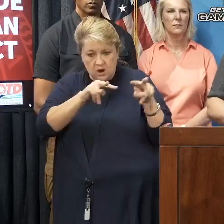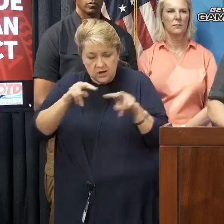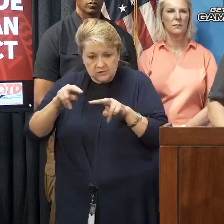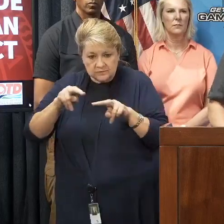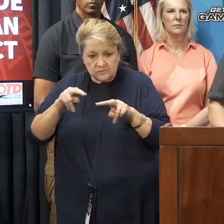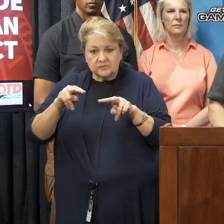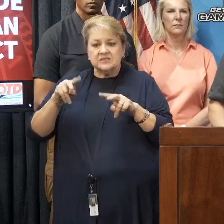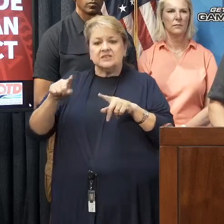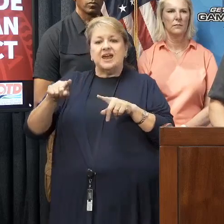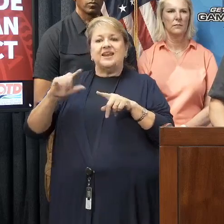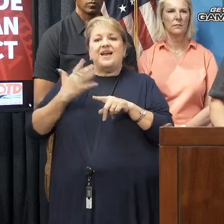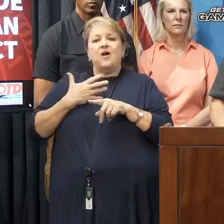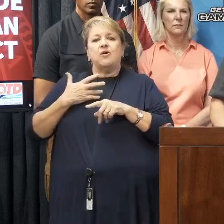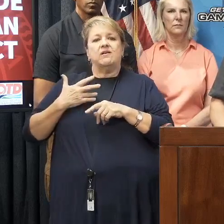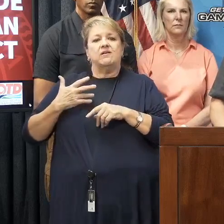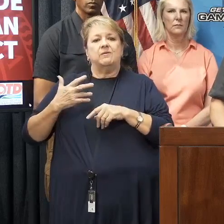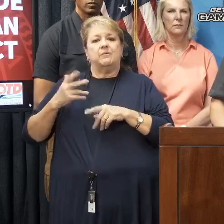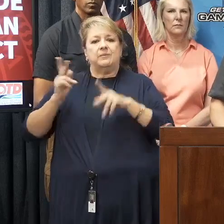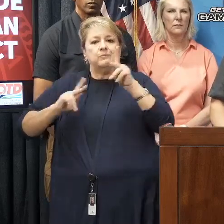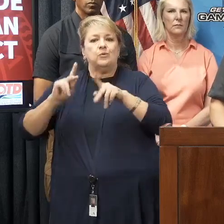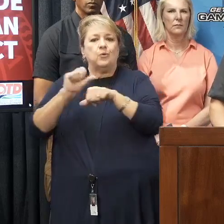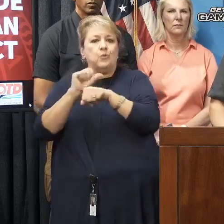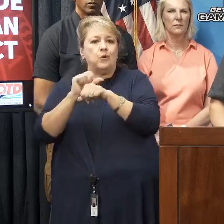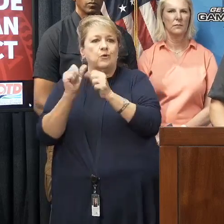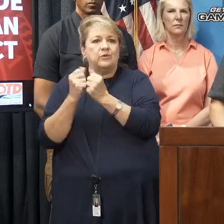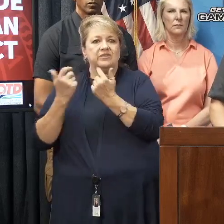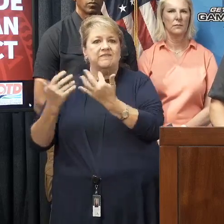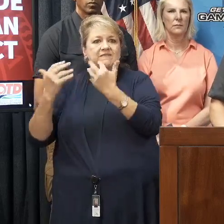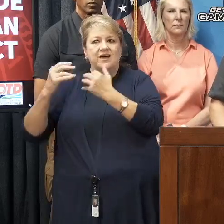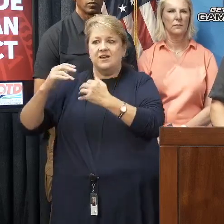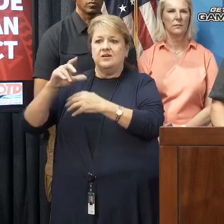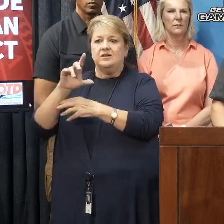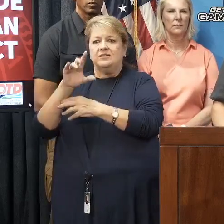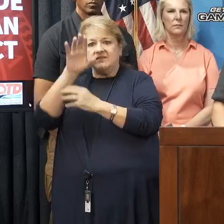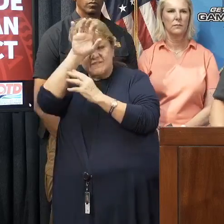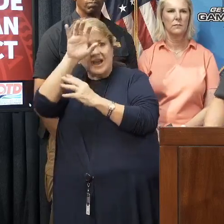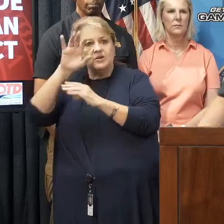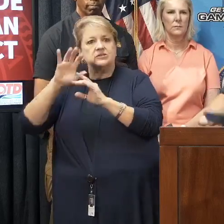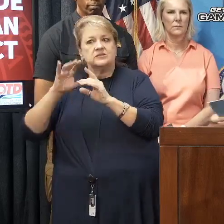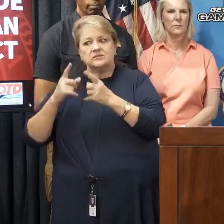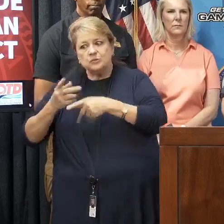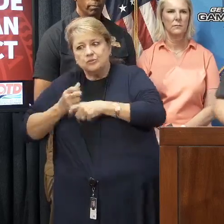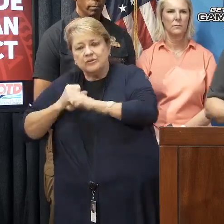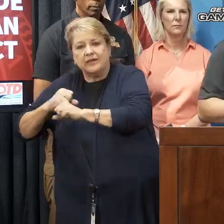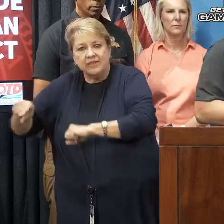sooner we'll be able to come out of that, and hopefully the weather will cooperate as well. Thank you all very much.